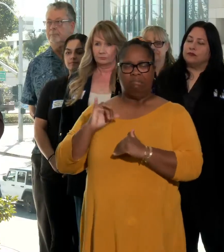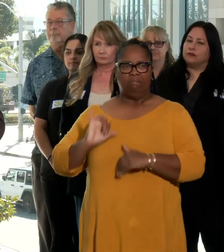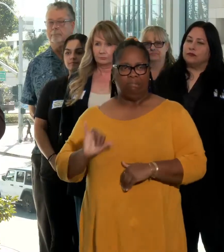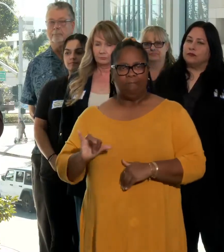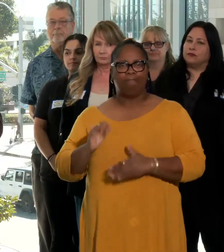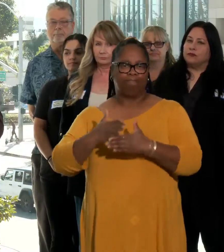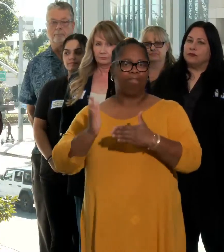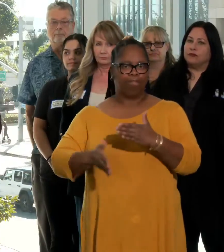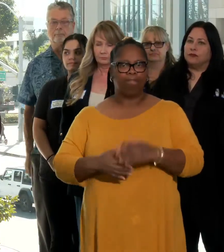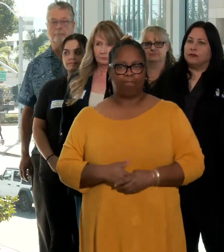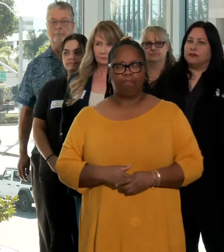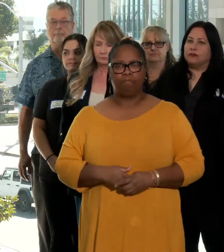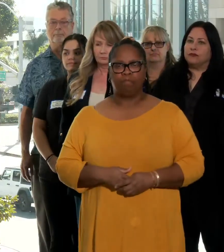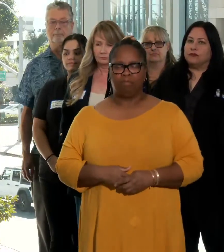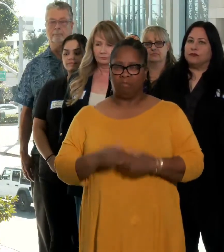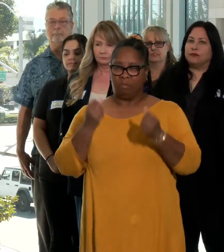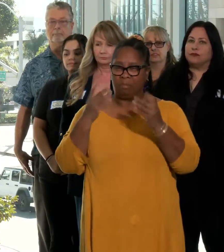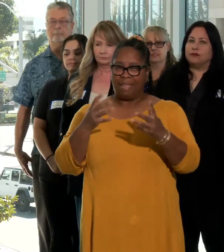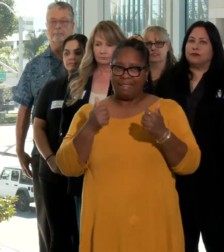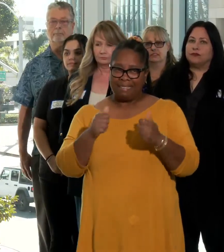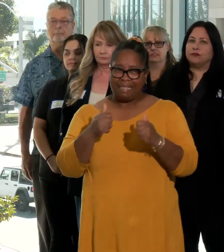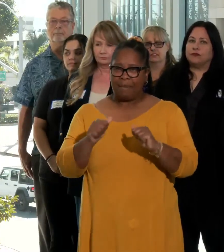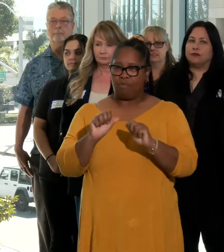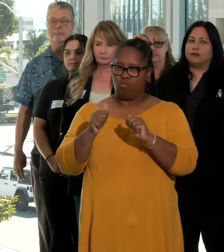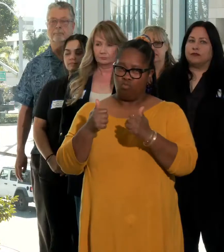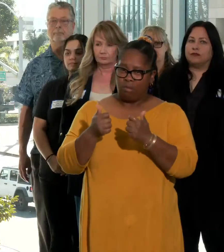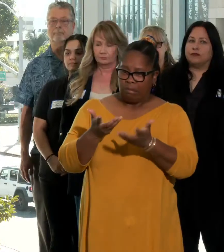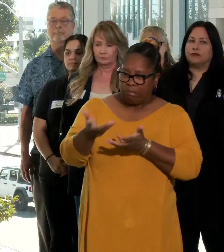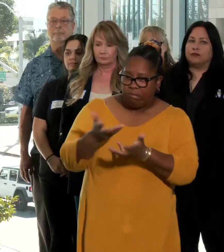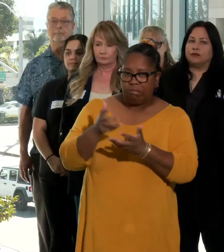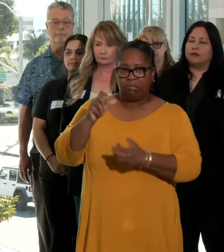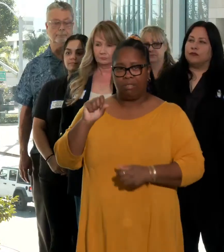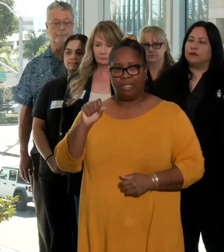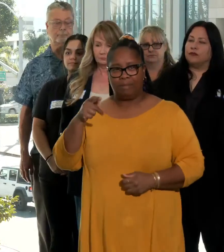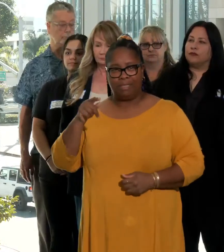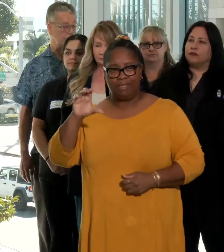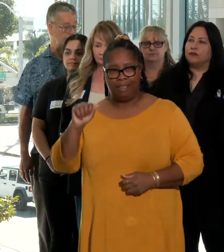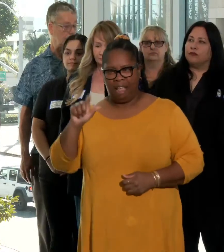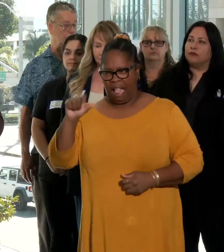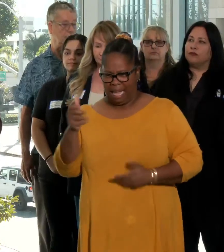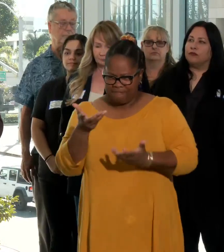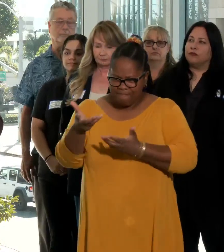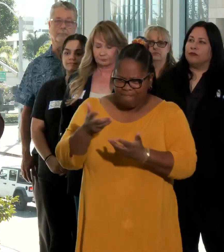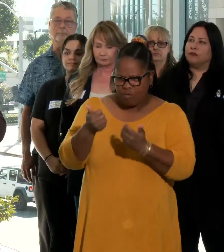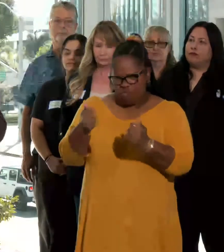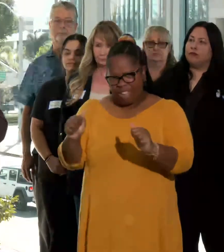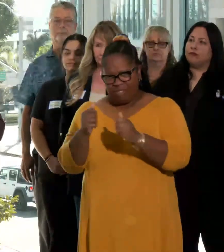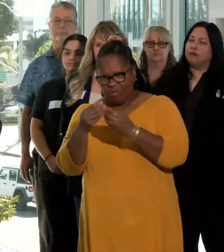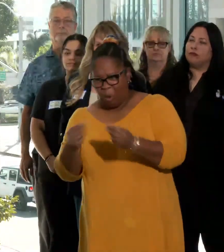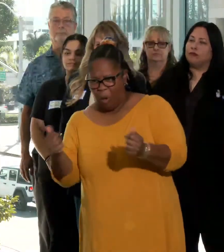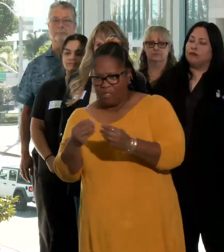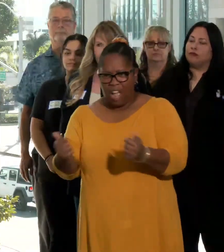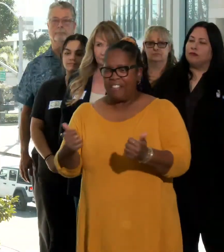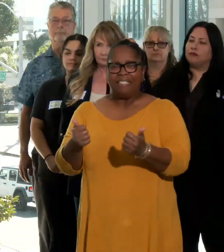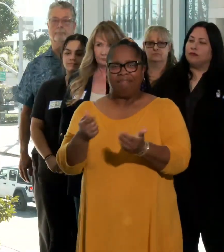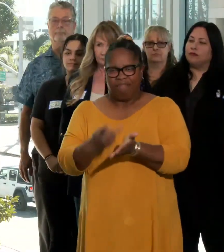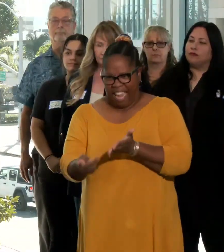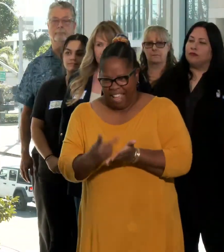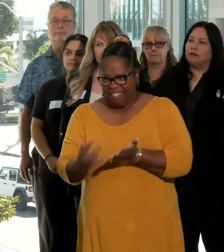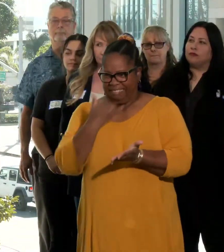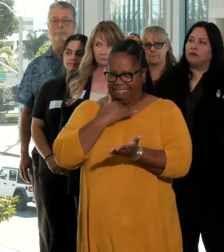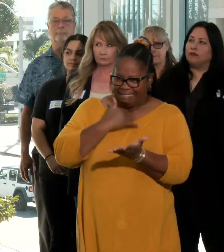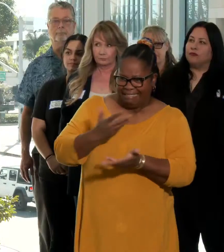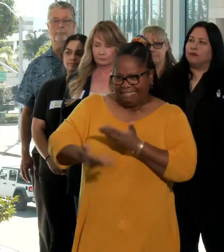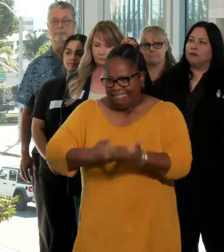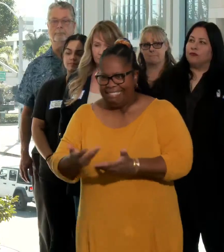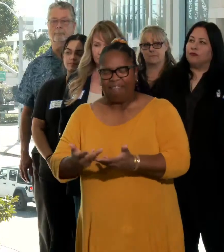following multiple attempts to work with the organization to positively move forward in our partnership. While we